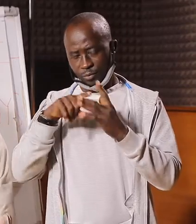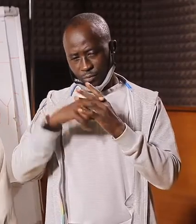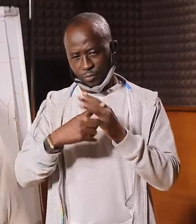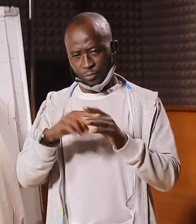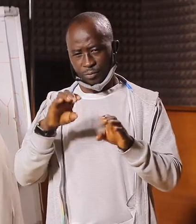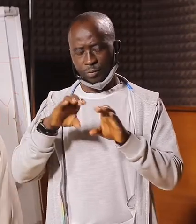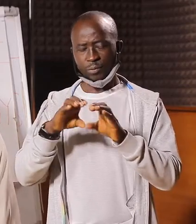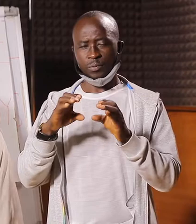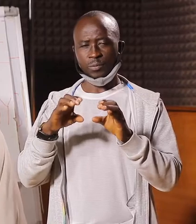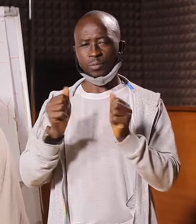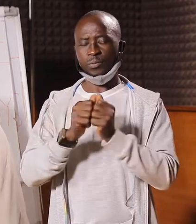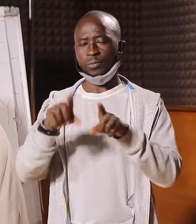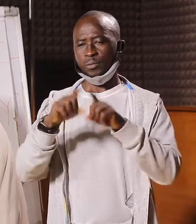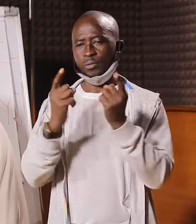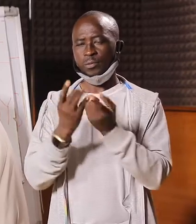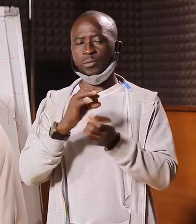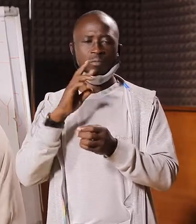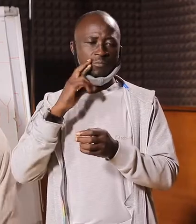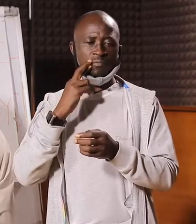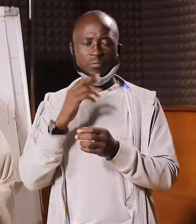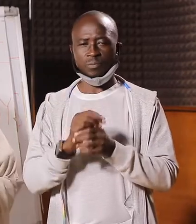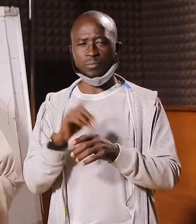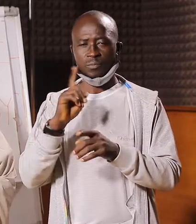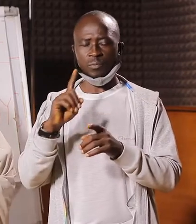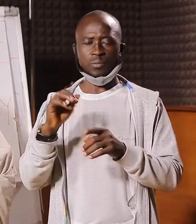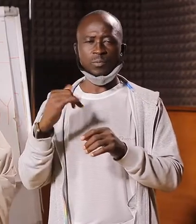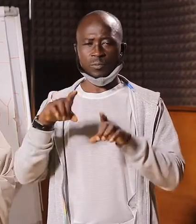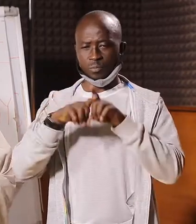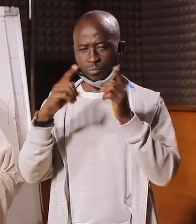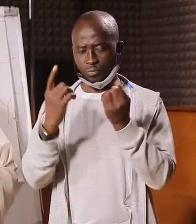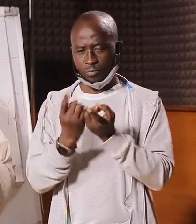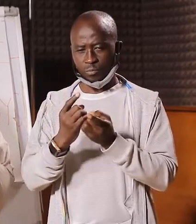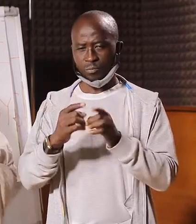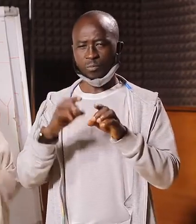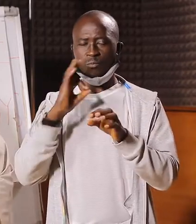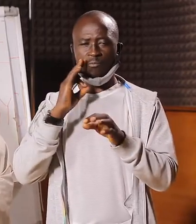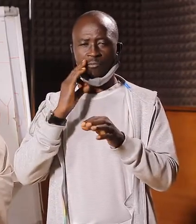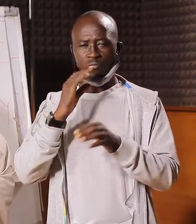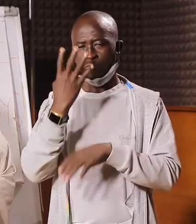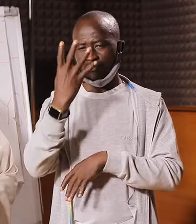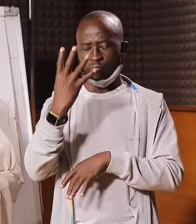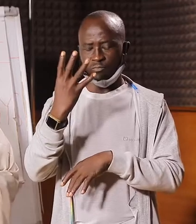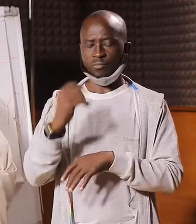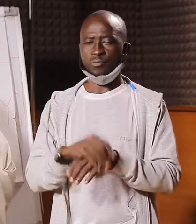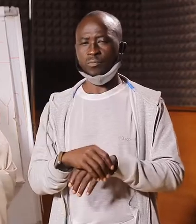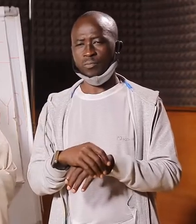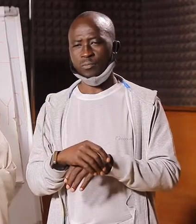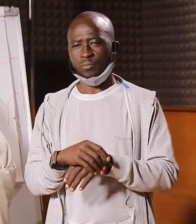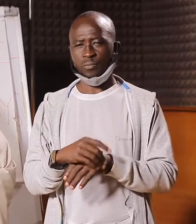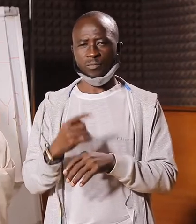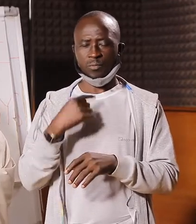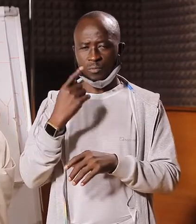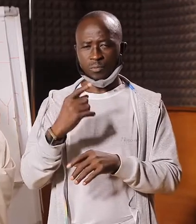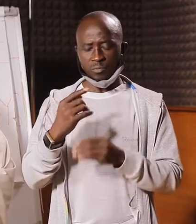with classification of fruit, where we classified fruit into about 4 groups. We said we